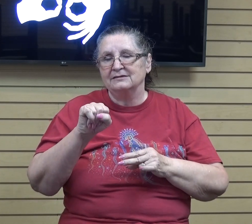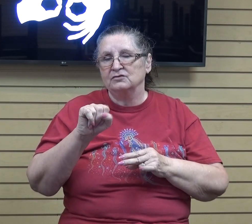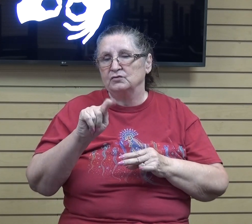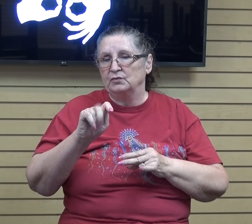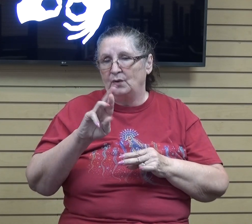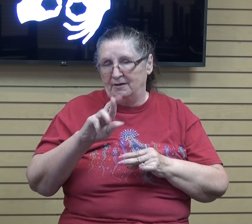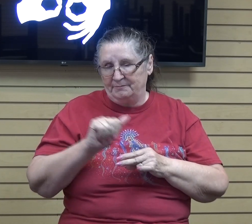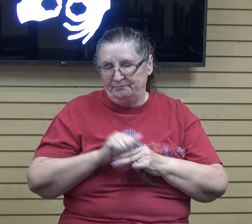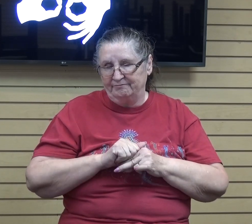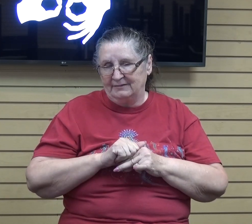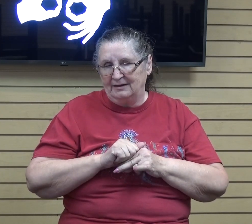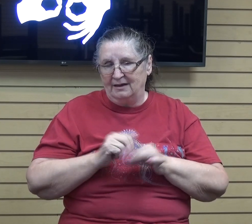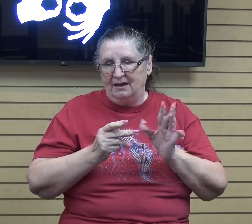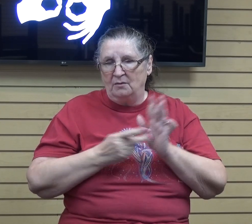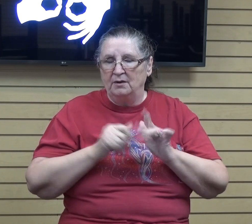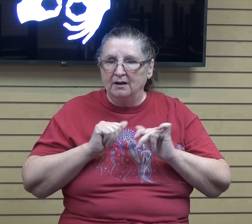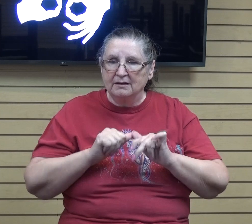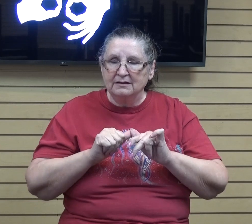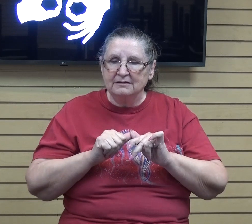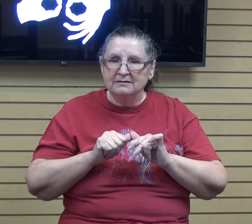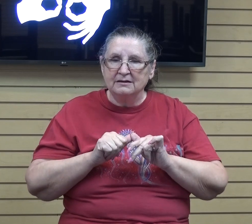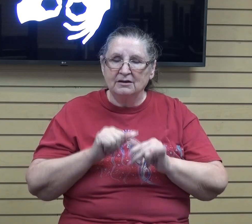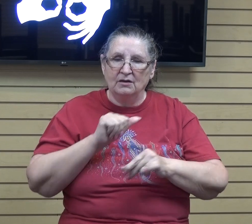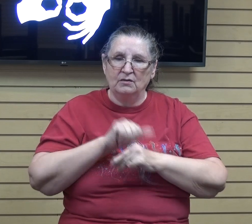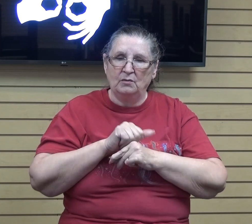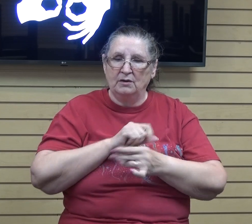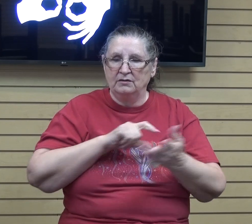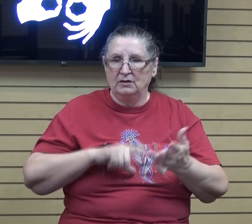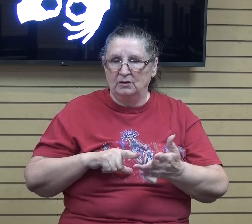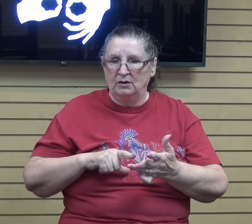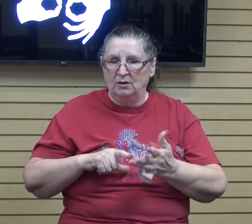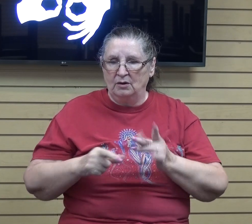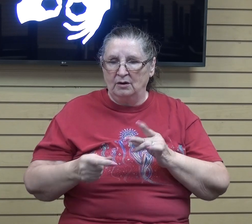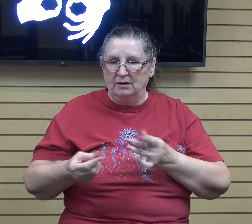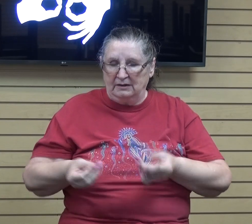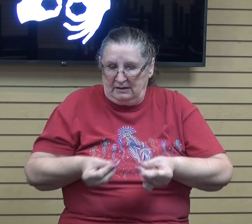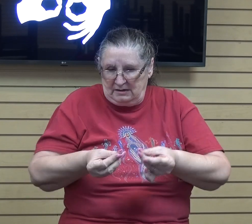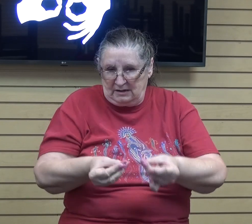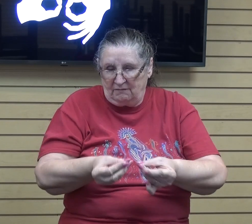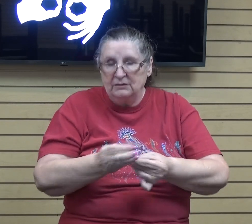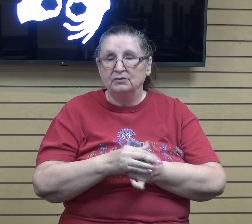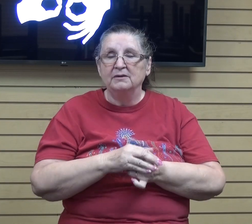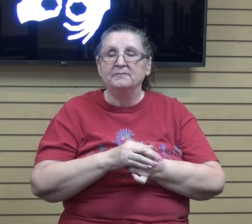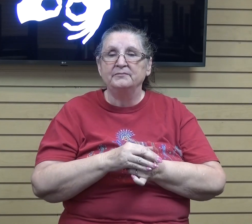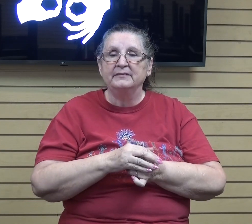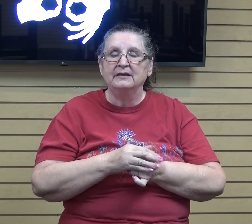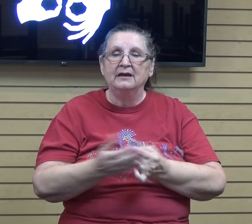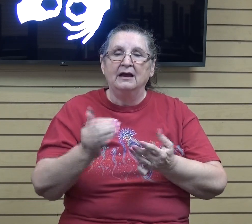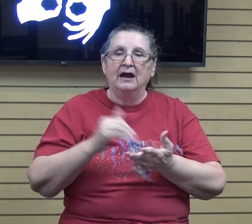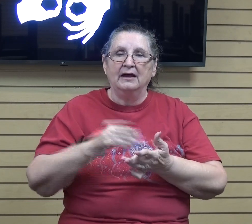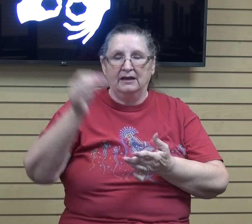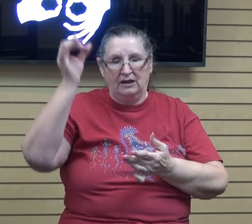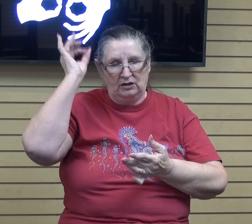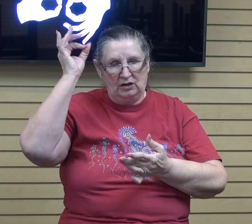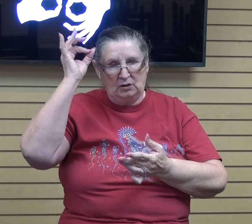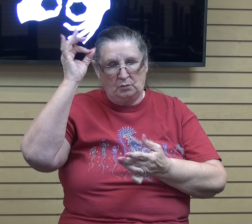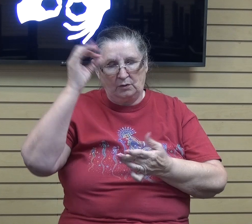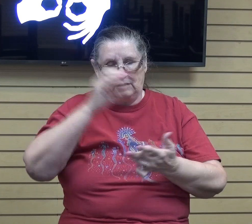Again, Paul continued in the work that the Lord had put before him, and he again preached Christ to the pagan